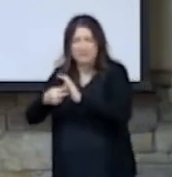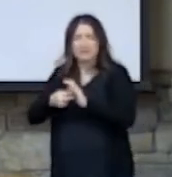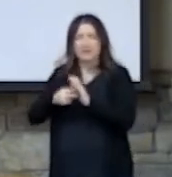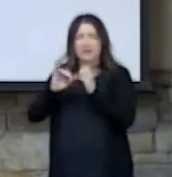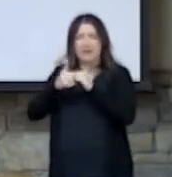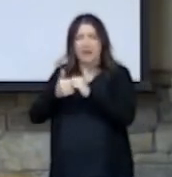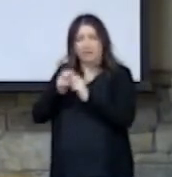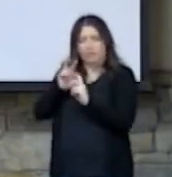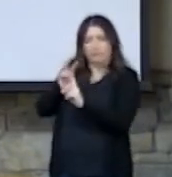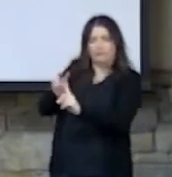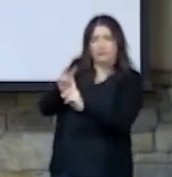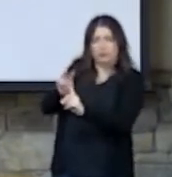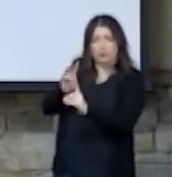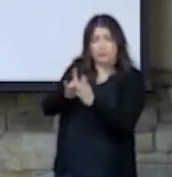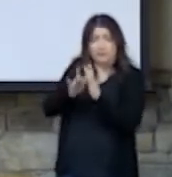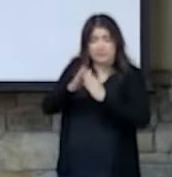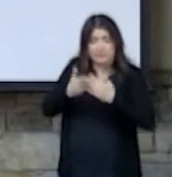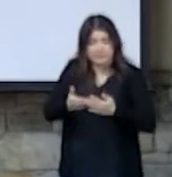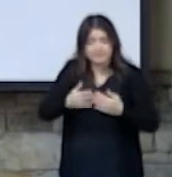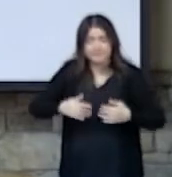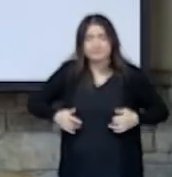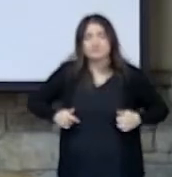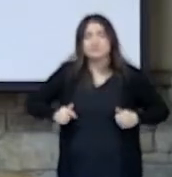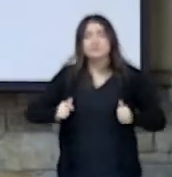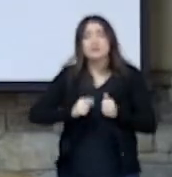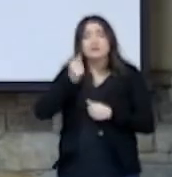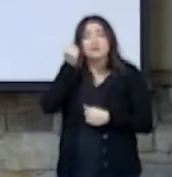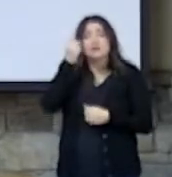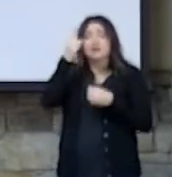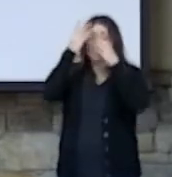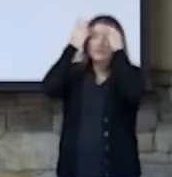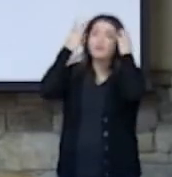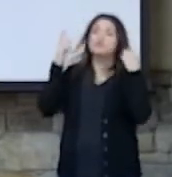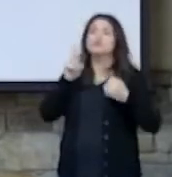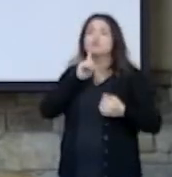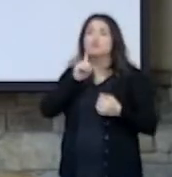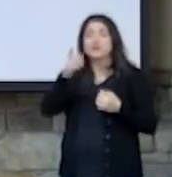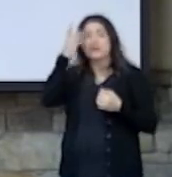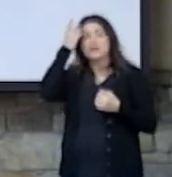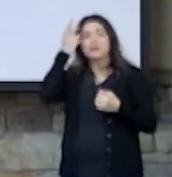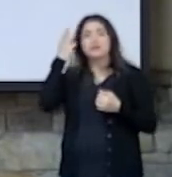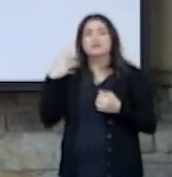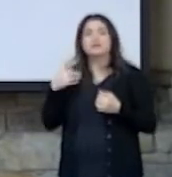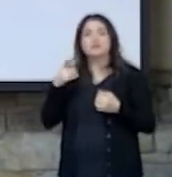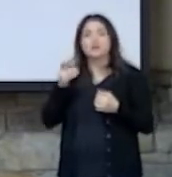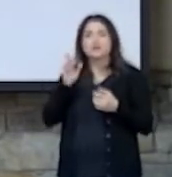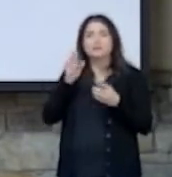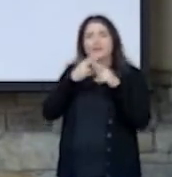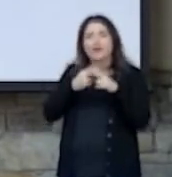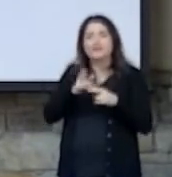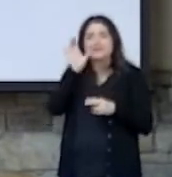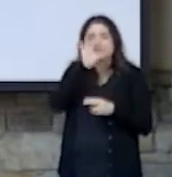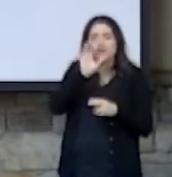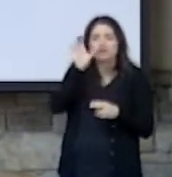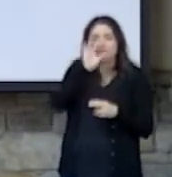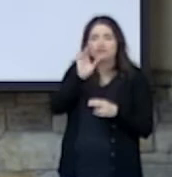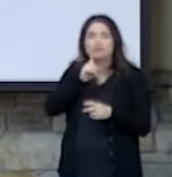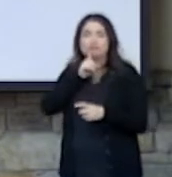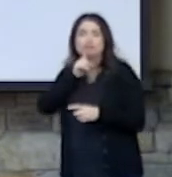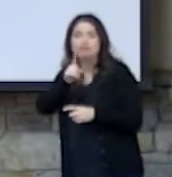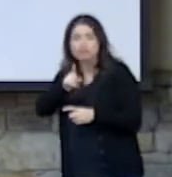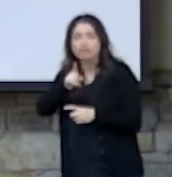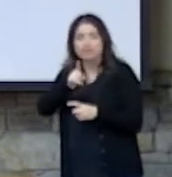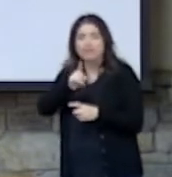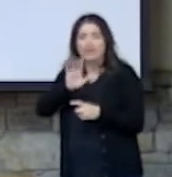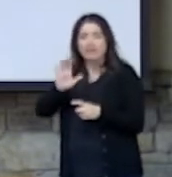were viewed in Scripture. You see, they were really primarily viewed as seekers of truth. That's what they were. They had a